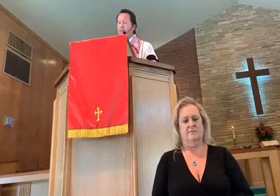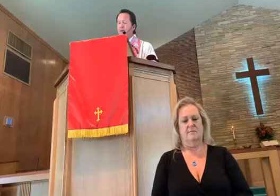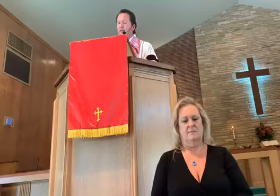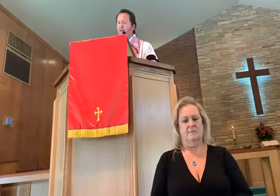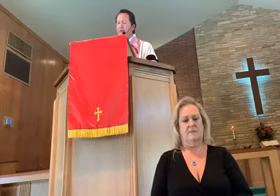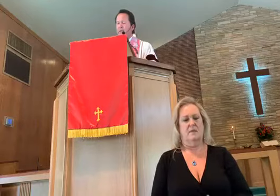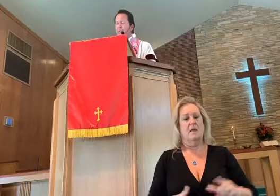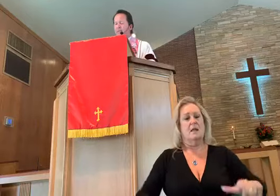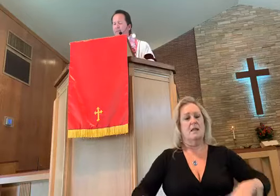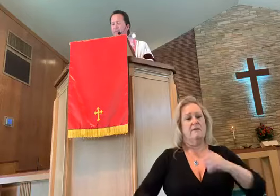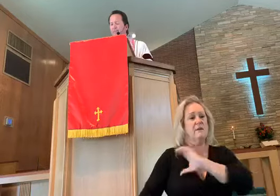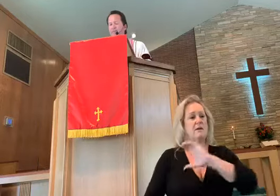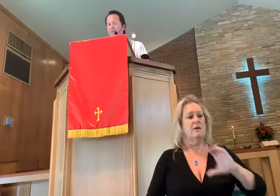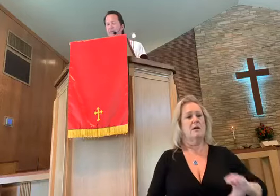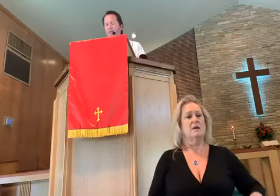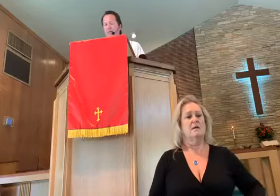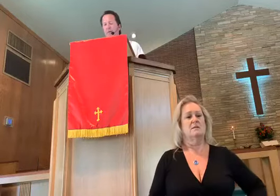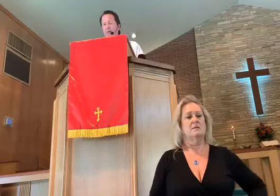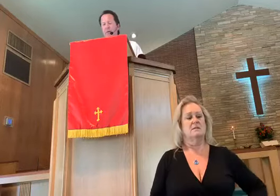O living Christ,